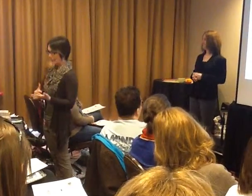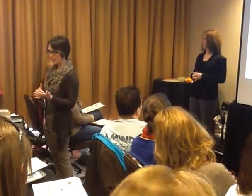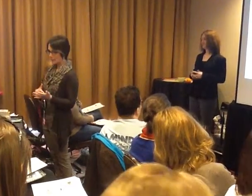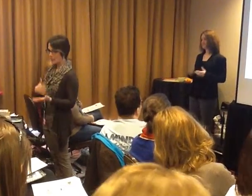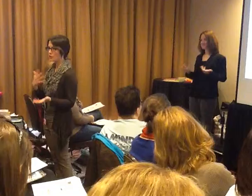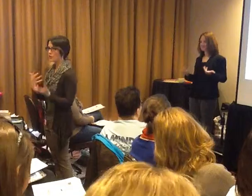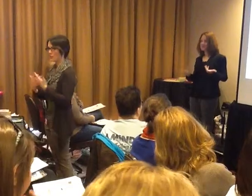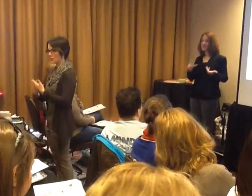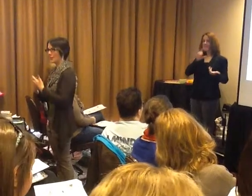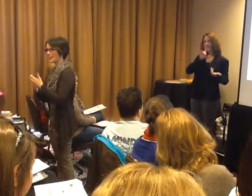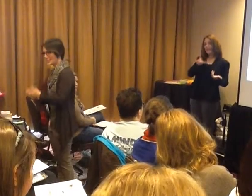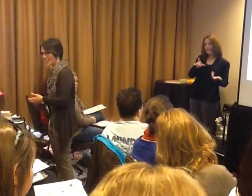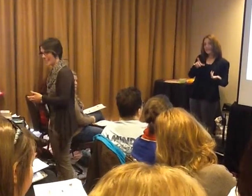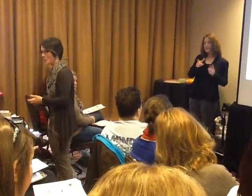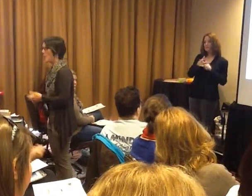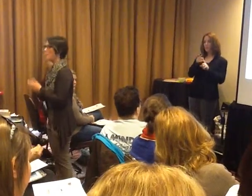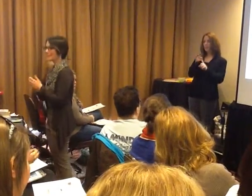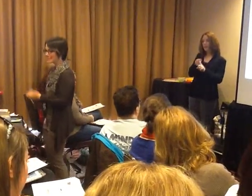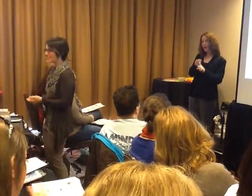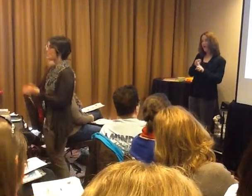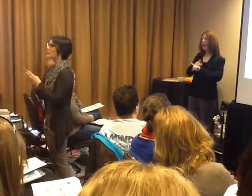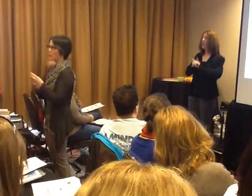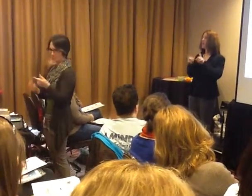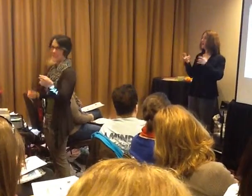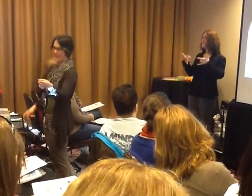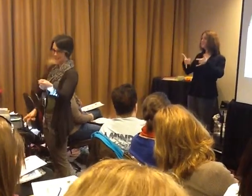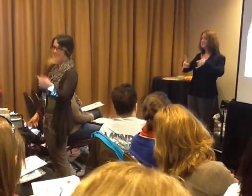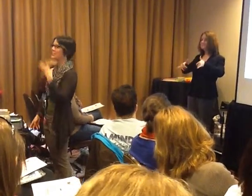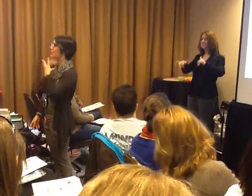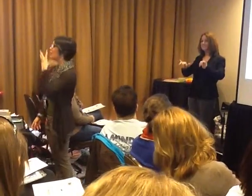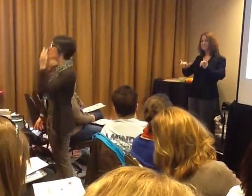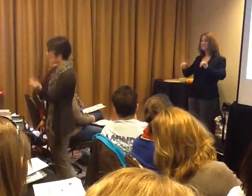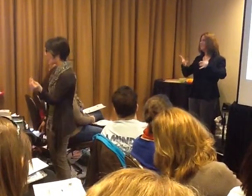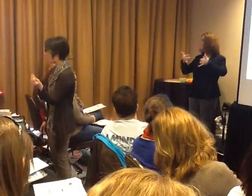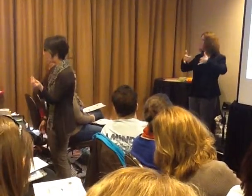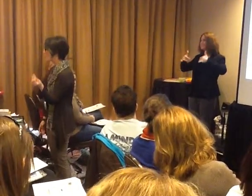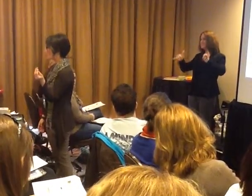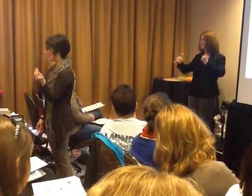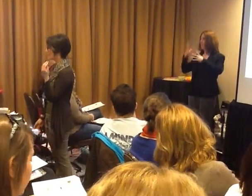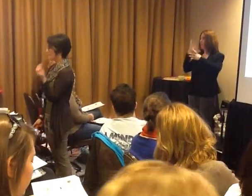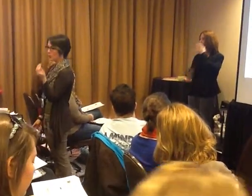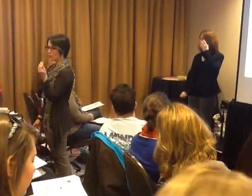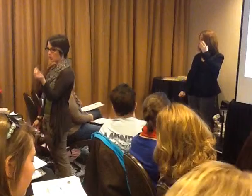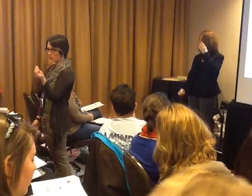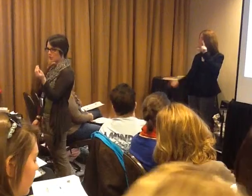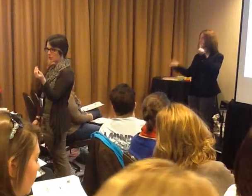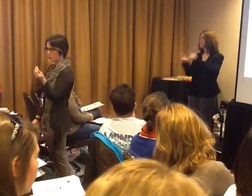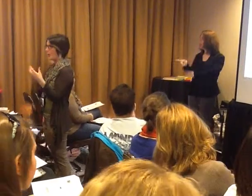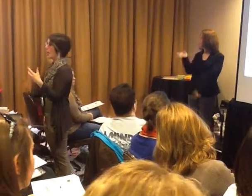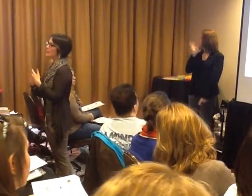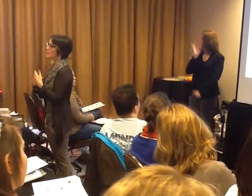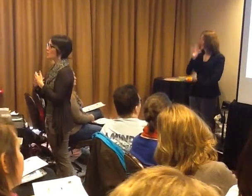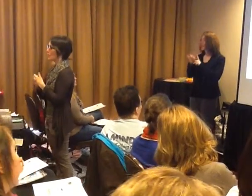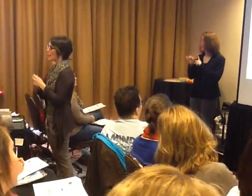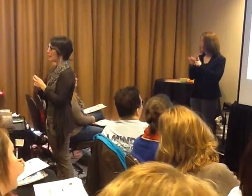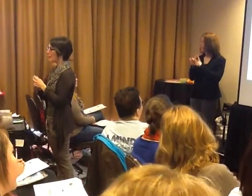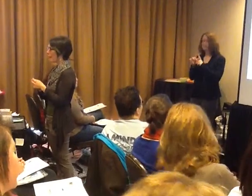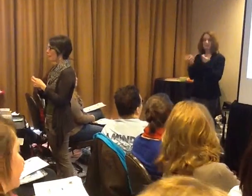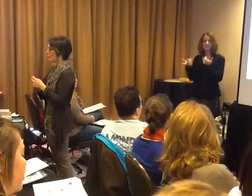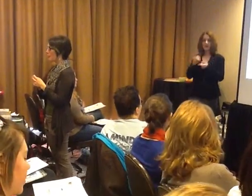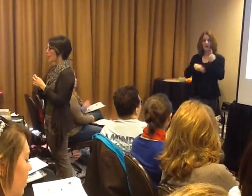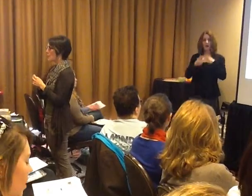it is to a certain extent, but it still goes away, just like spoken words do. And so I